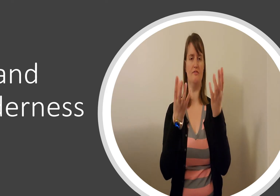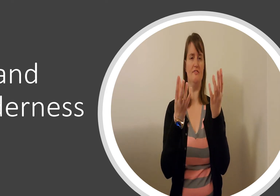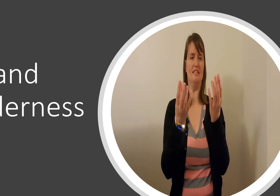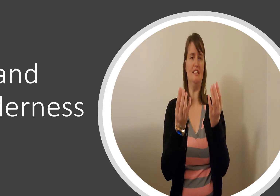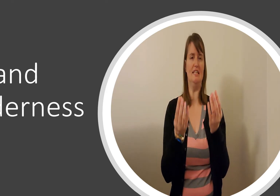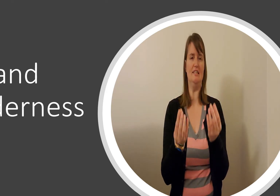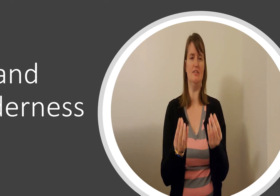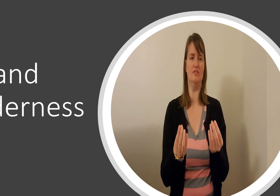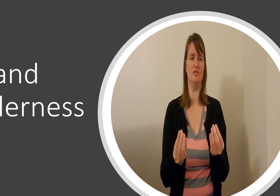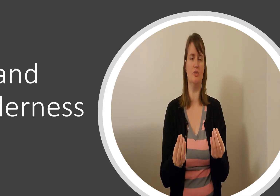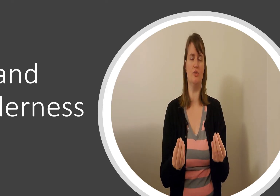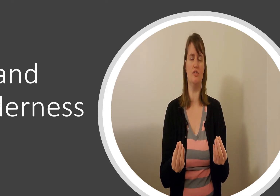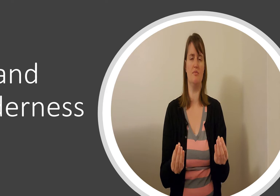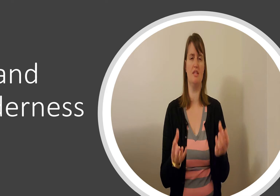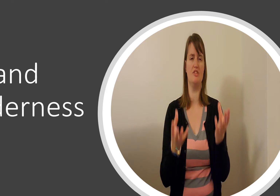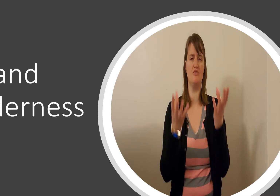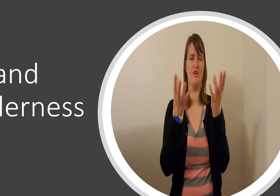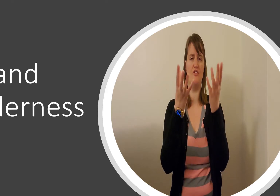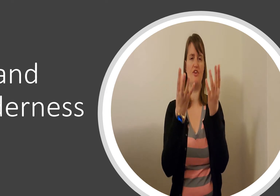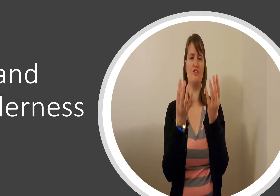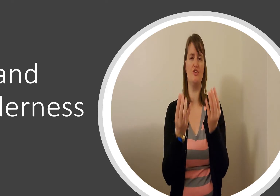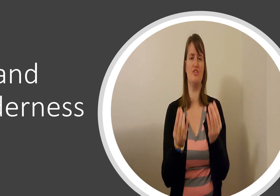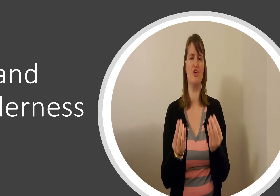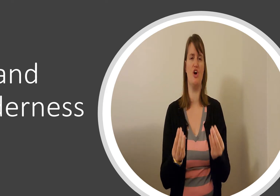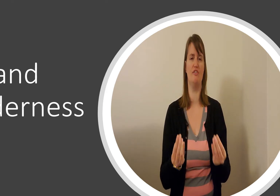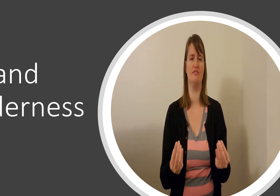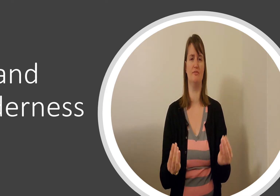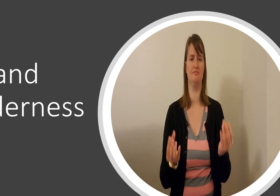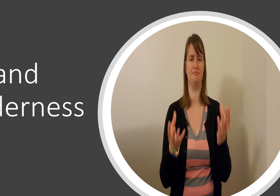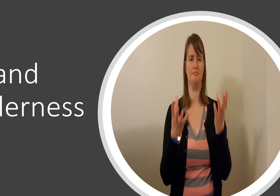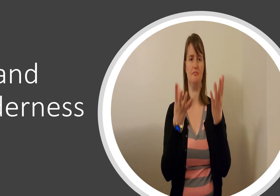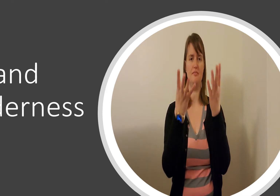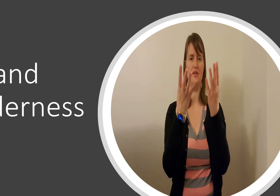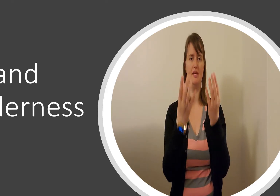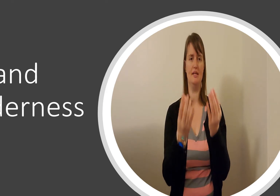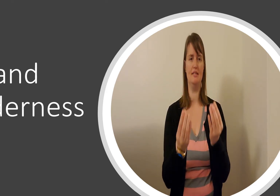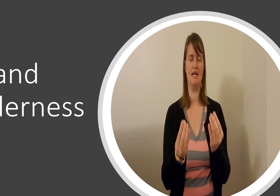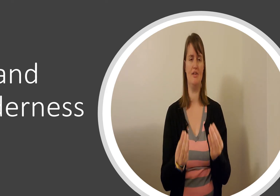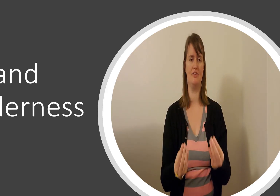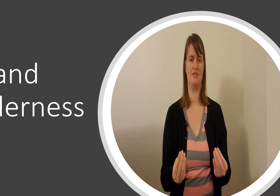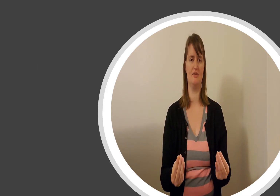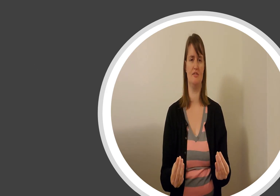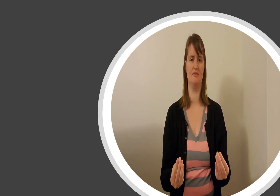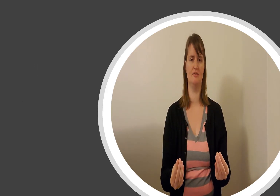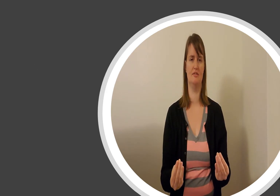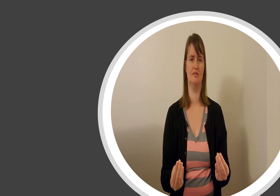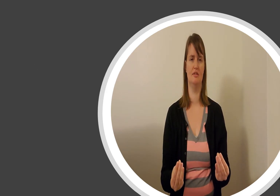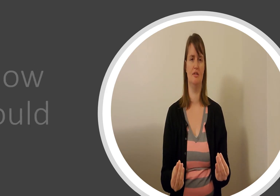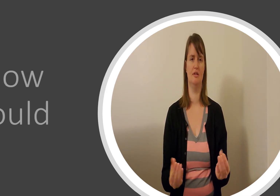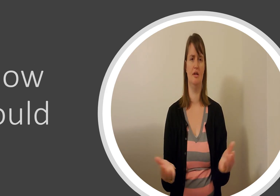or fleece or something that's just very, very soft. Tenderness.